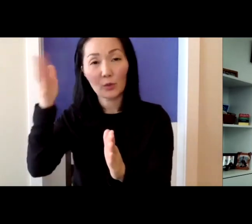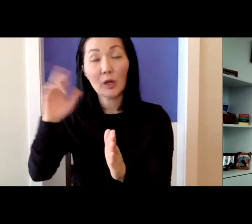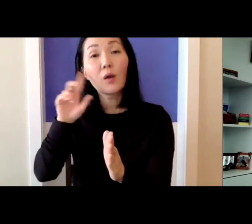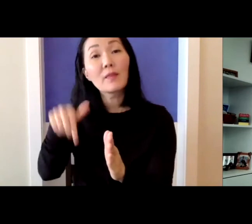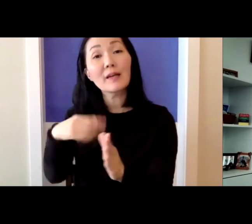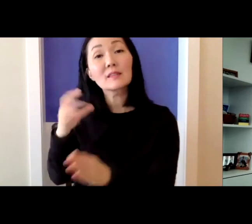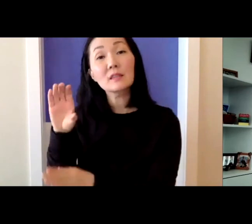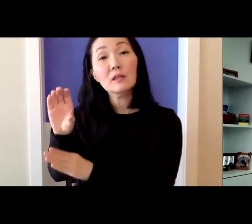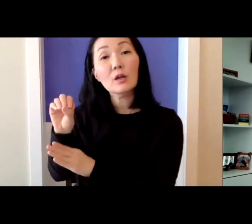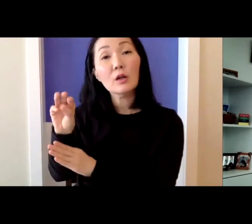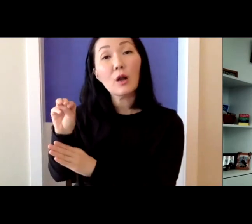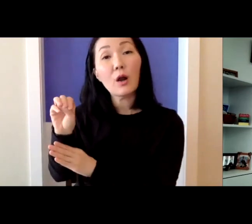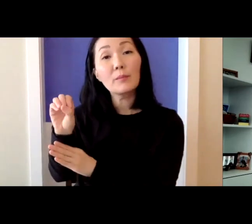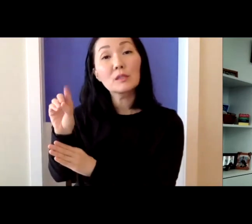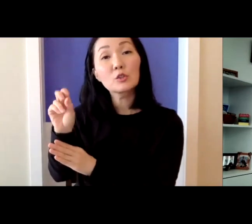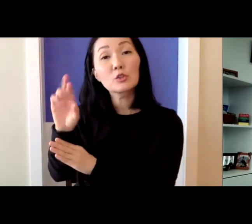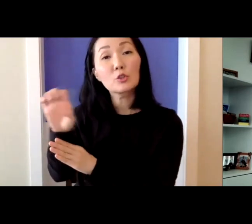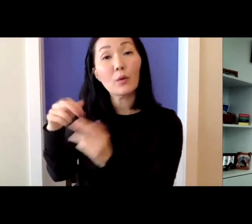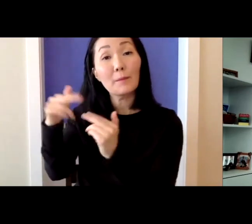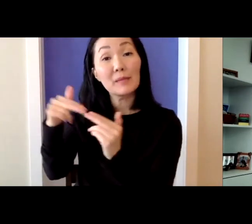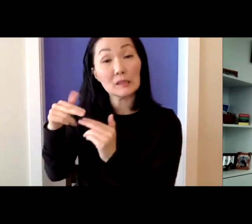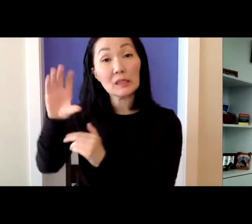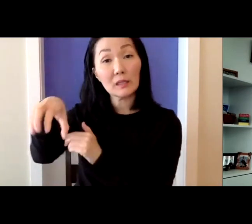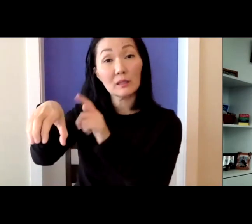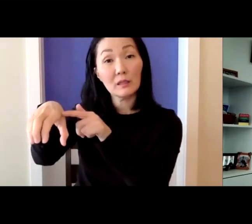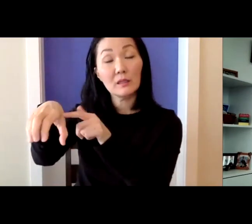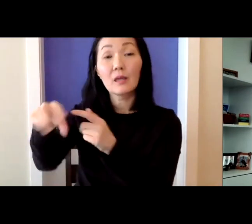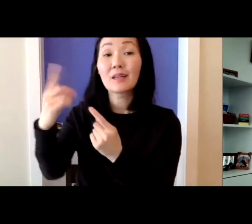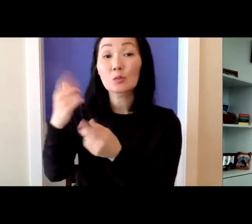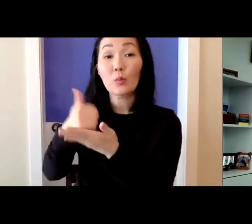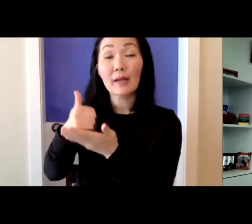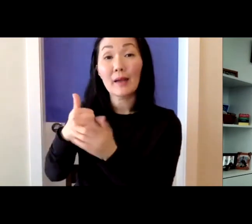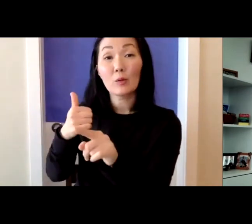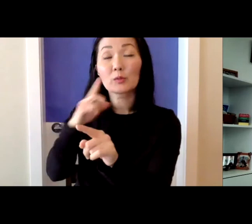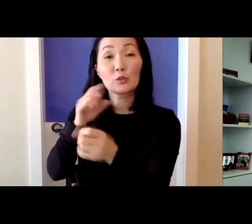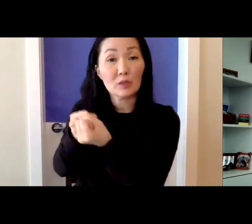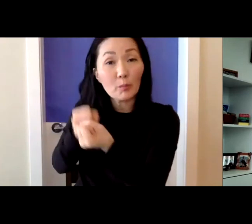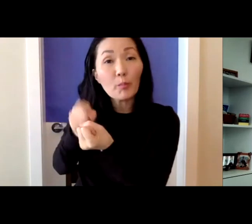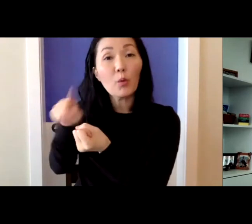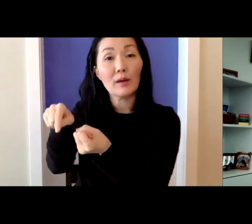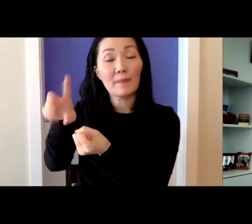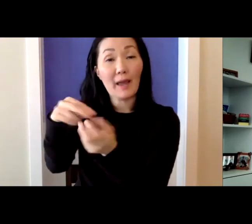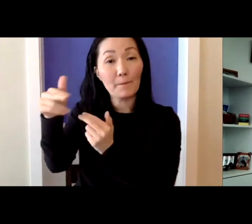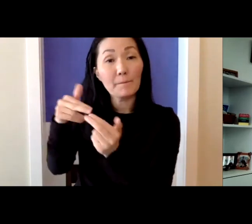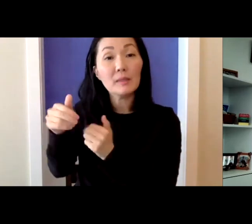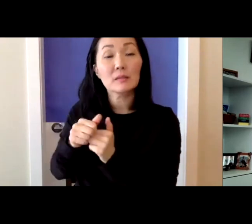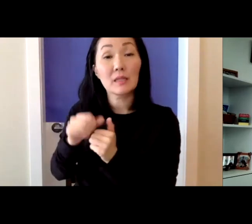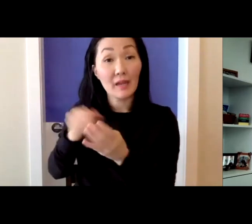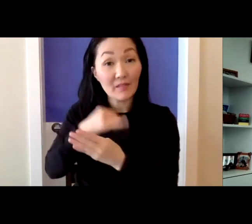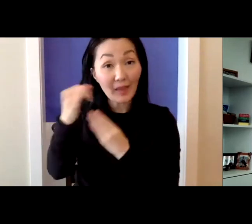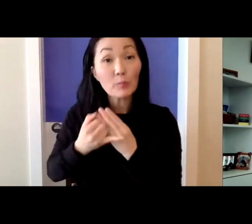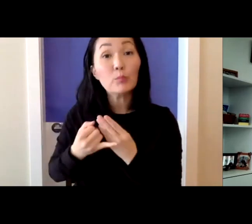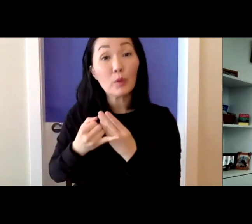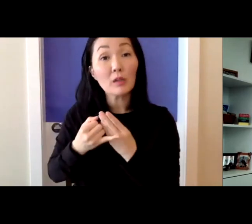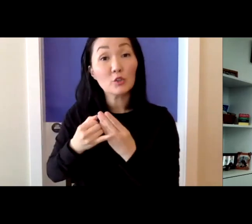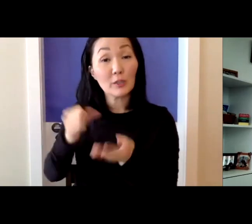building. That's one way for us to help Granville Street regain its vitality. If this project were to go ahead,